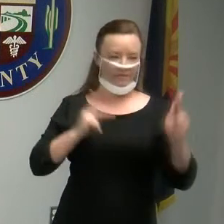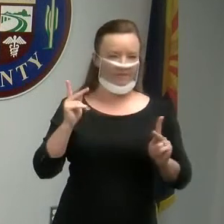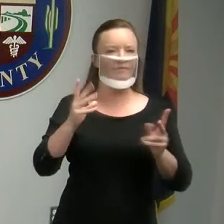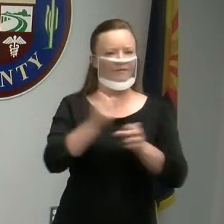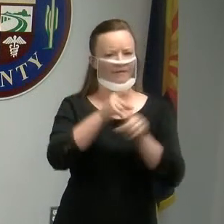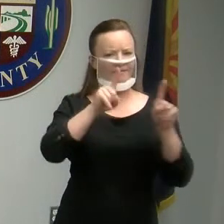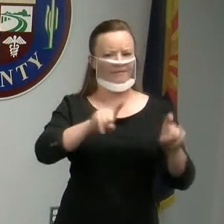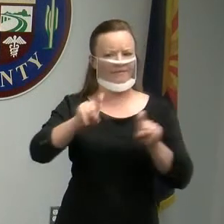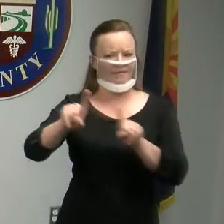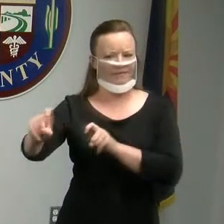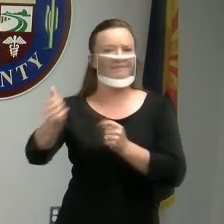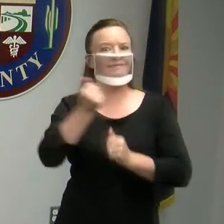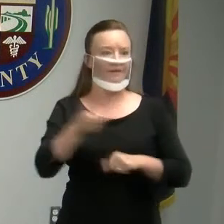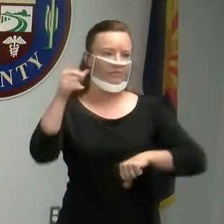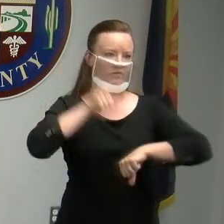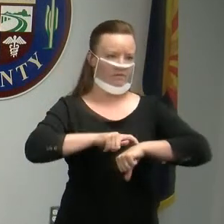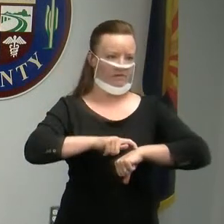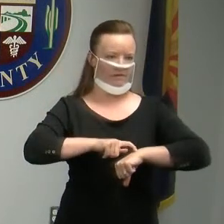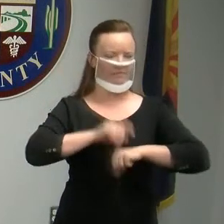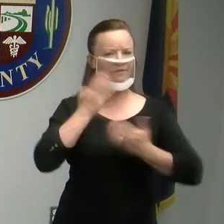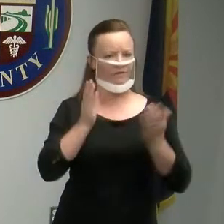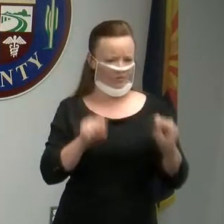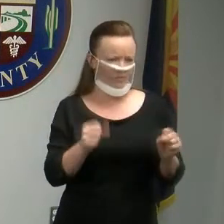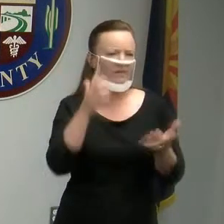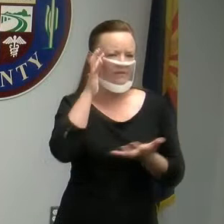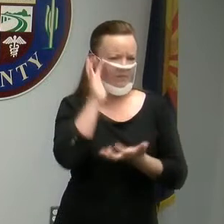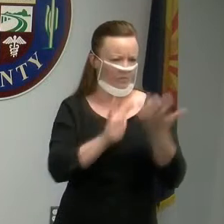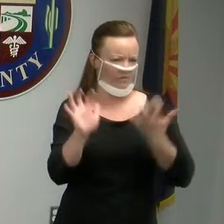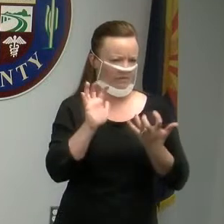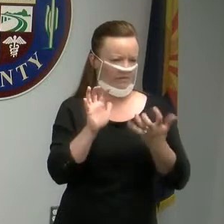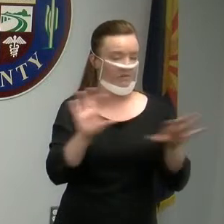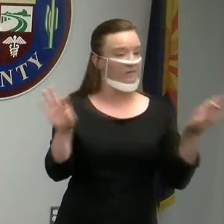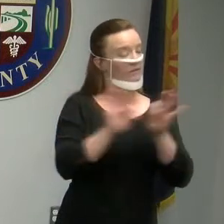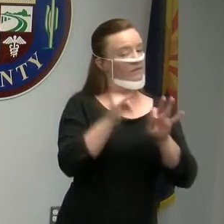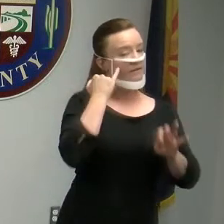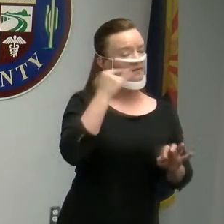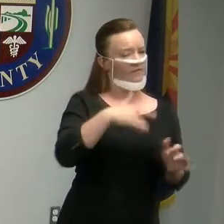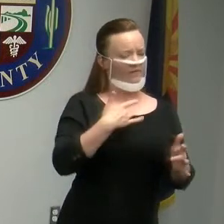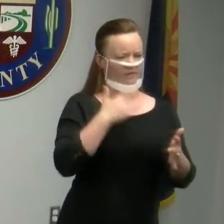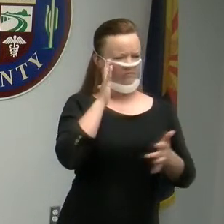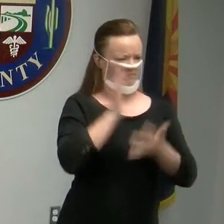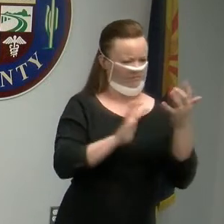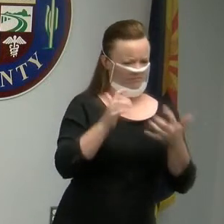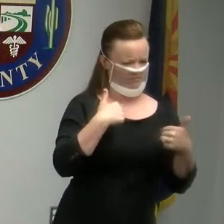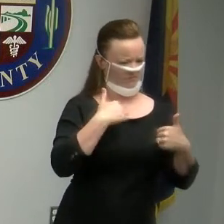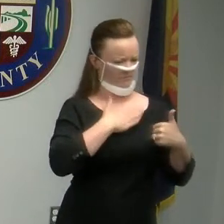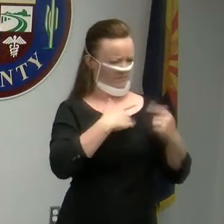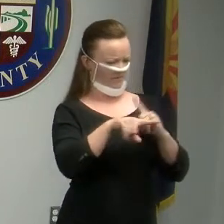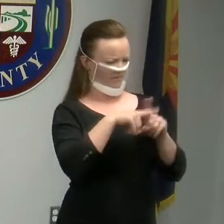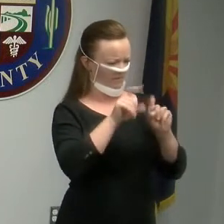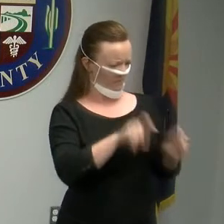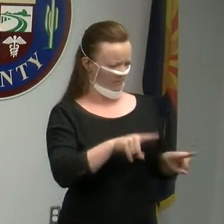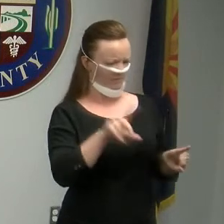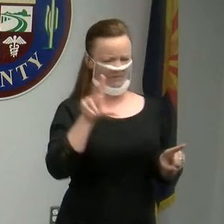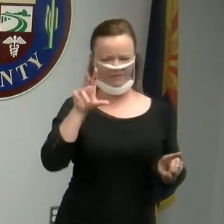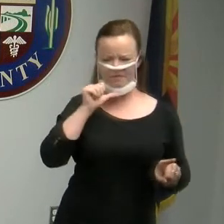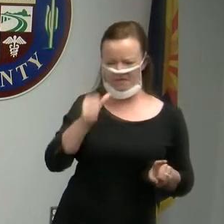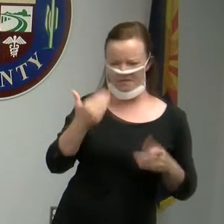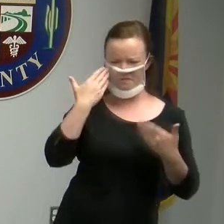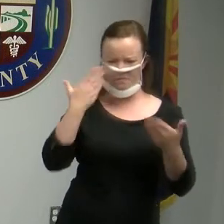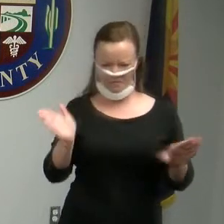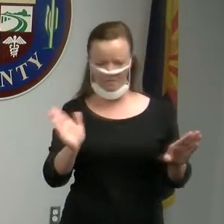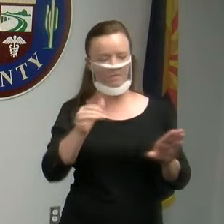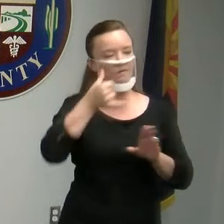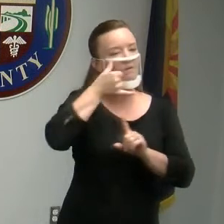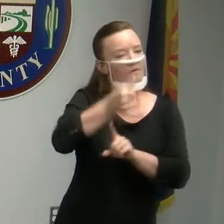So it's always important that if you're confused about whether or not your test is positive, to go back and call your provider to